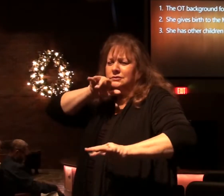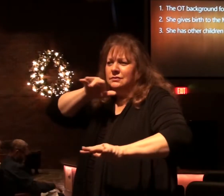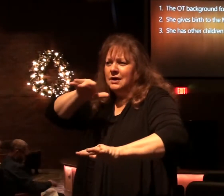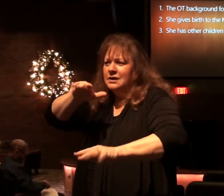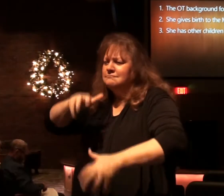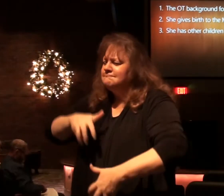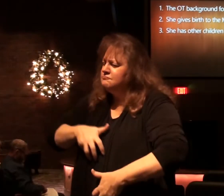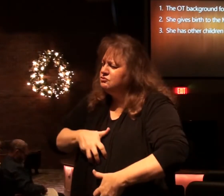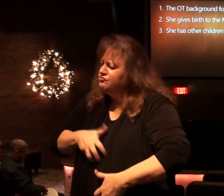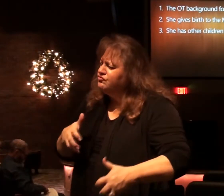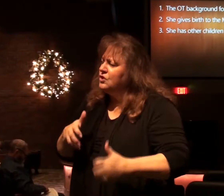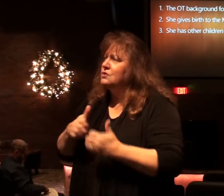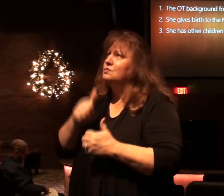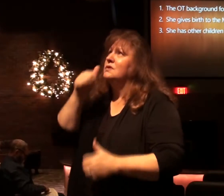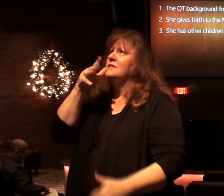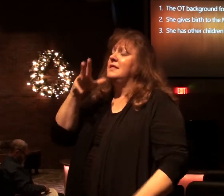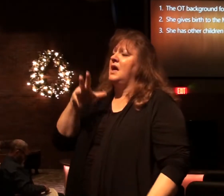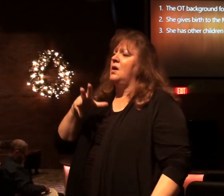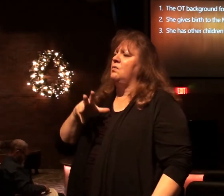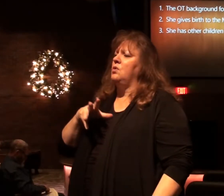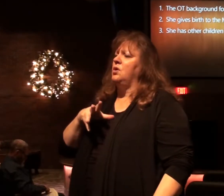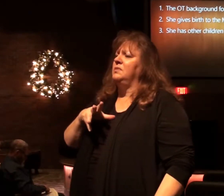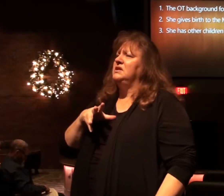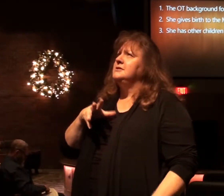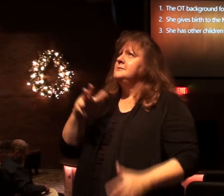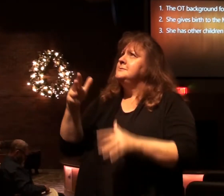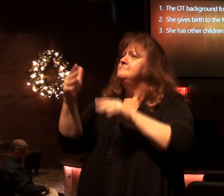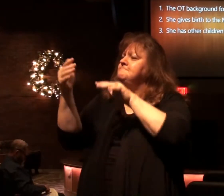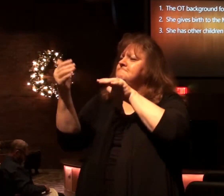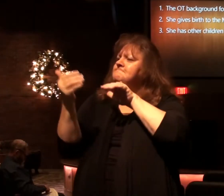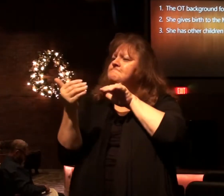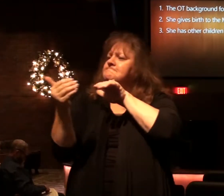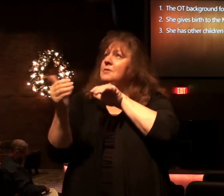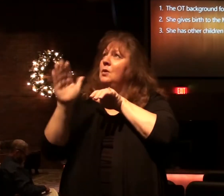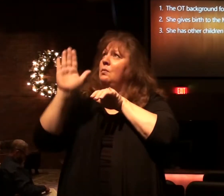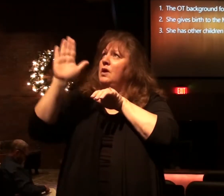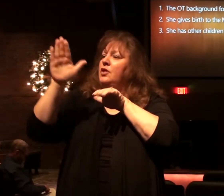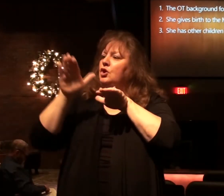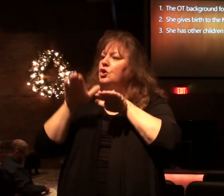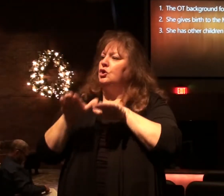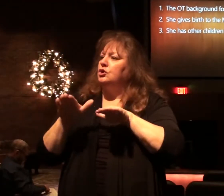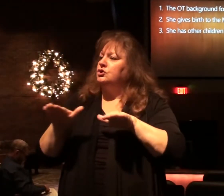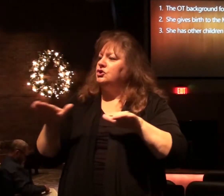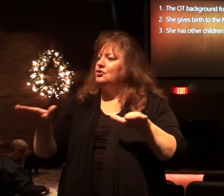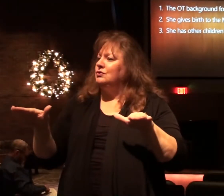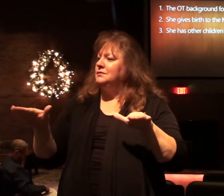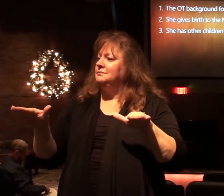the woman and went off to make war with the rest of her children.